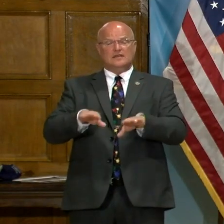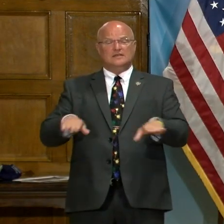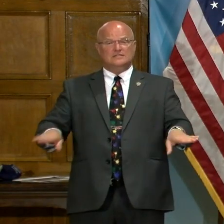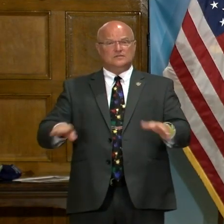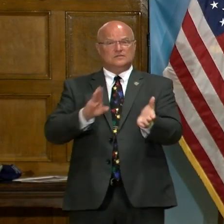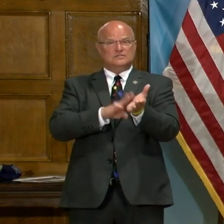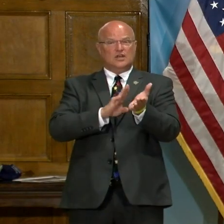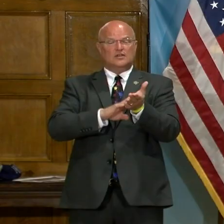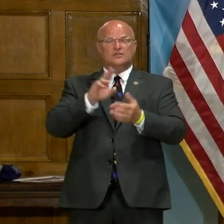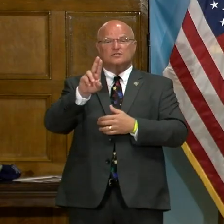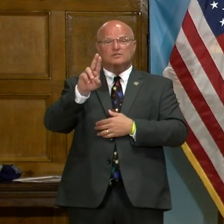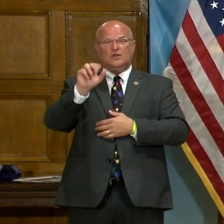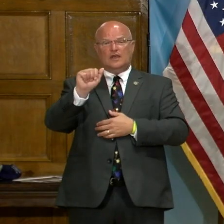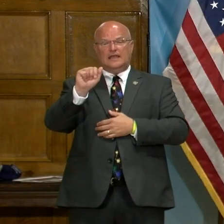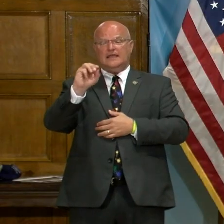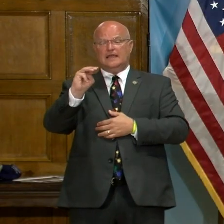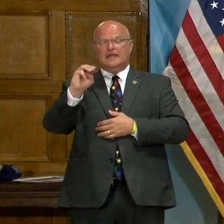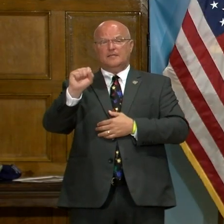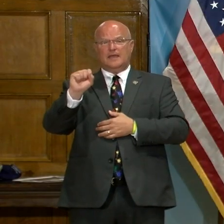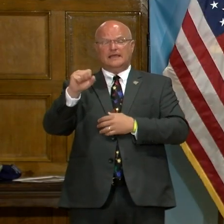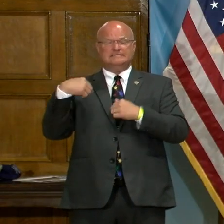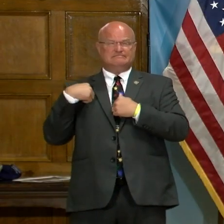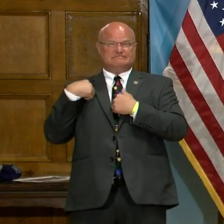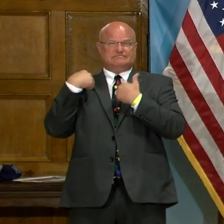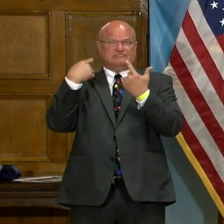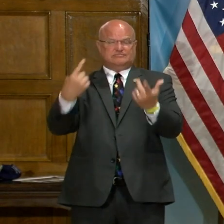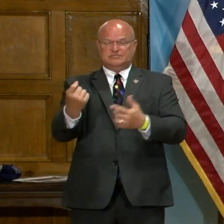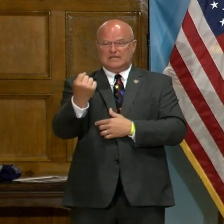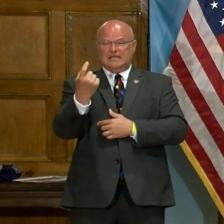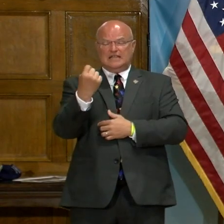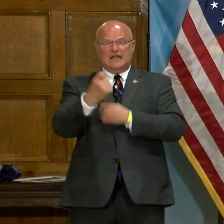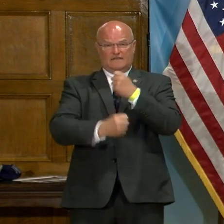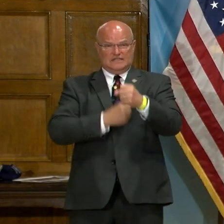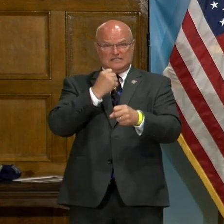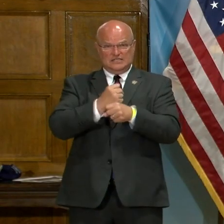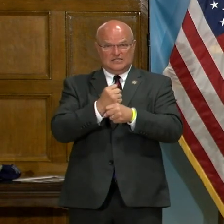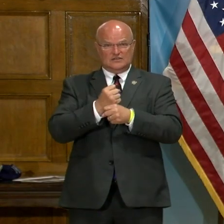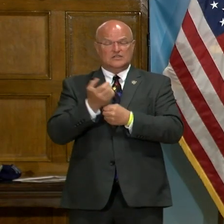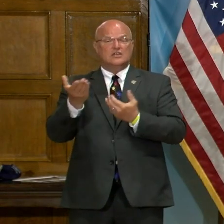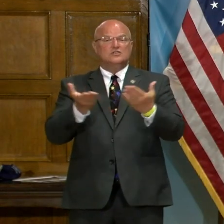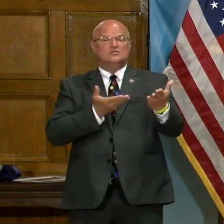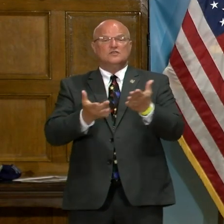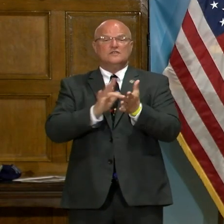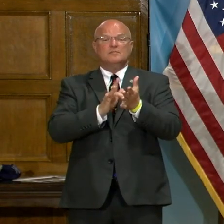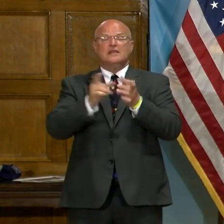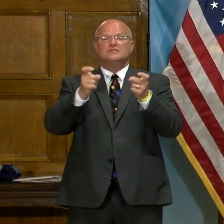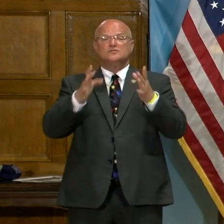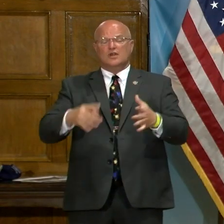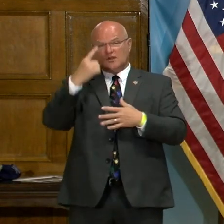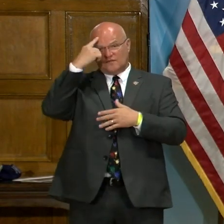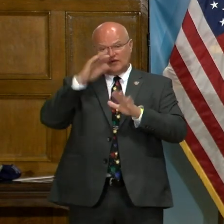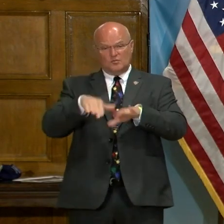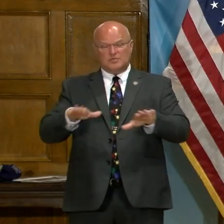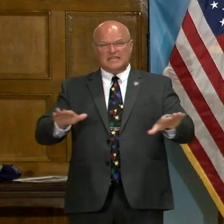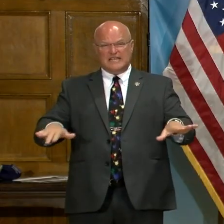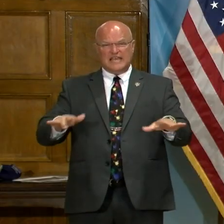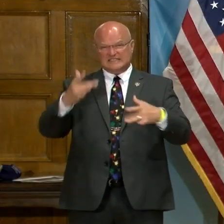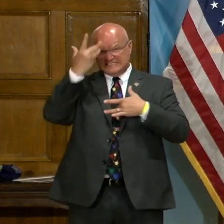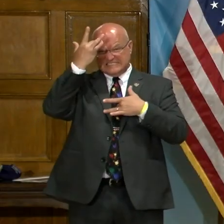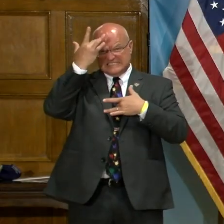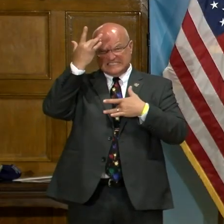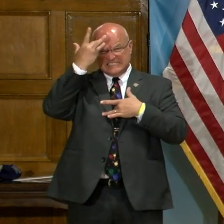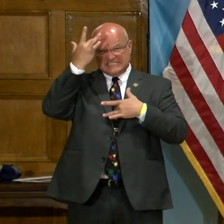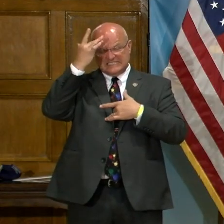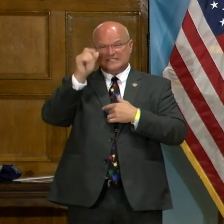at Uams. He's been there for the last 11 years. He also serves as medical director for pediatric infectious